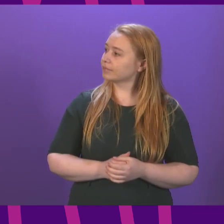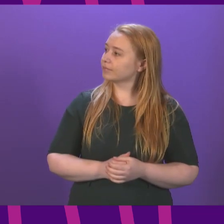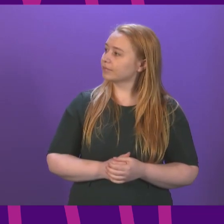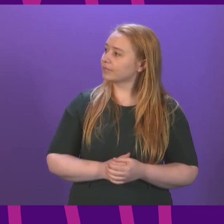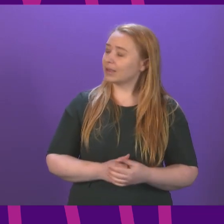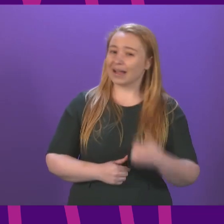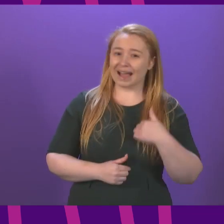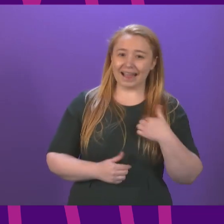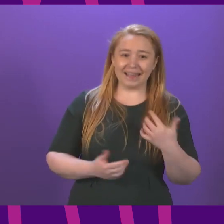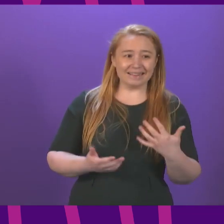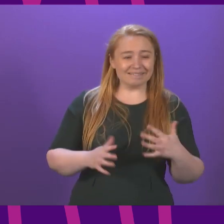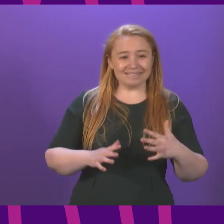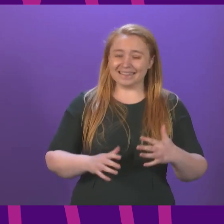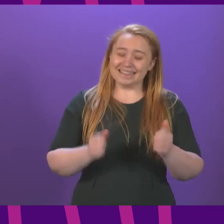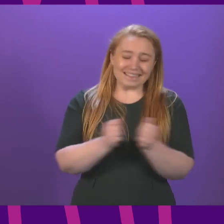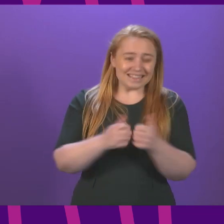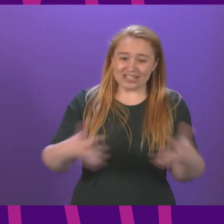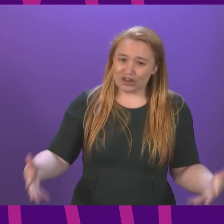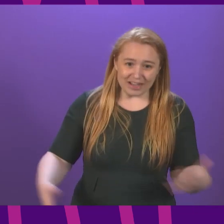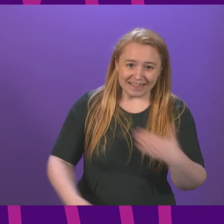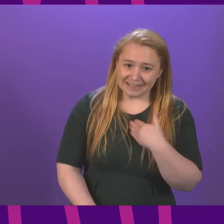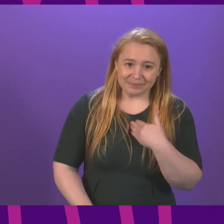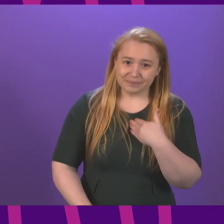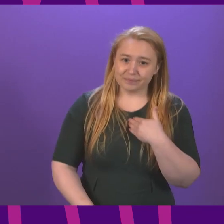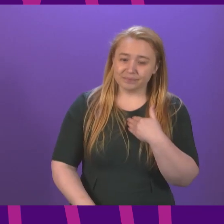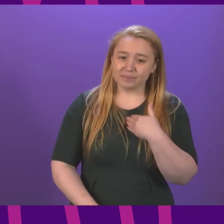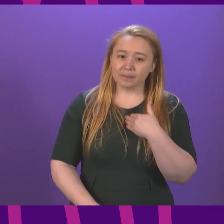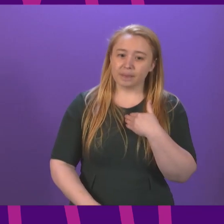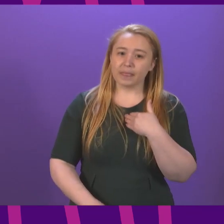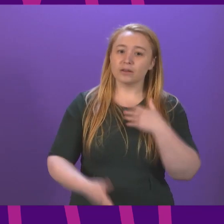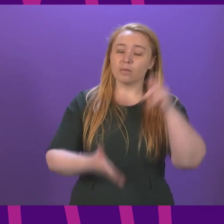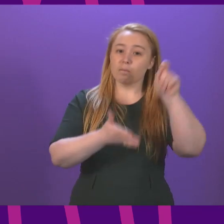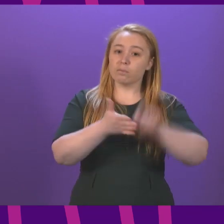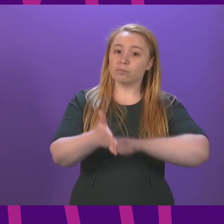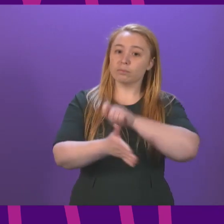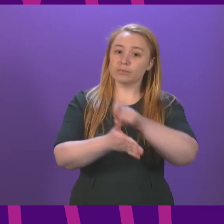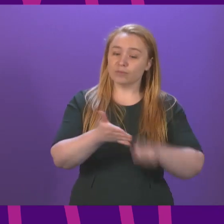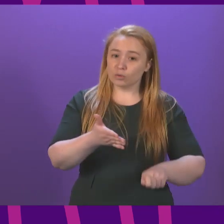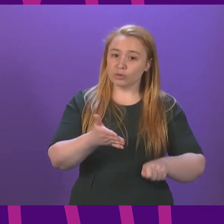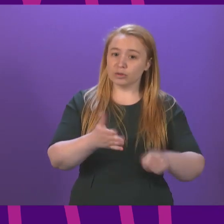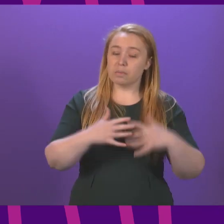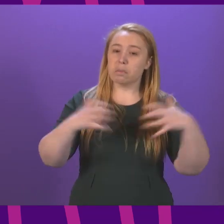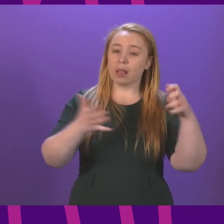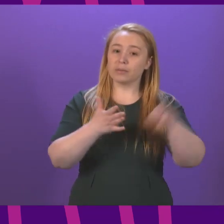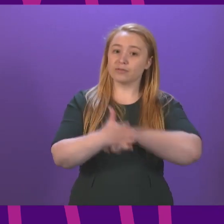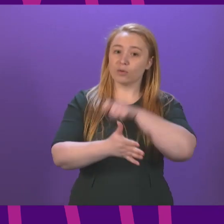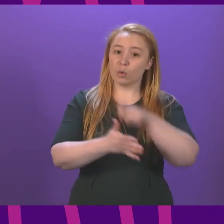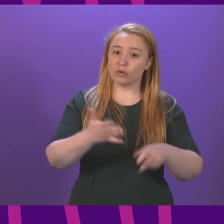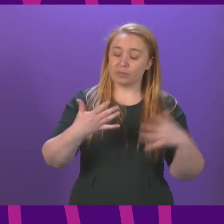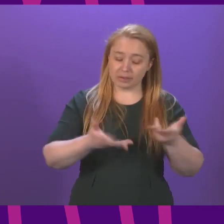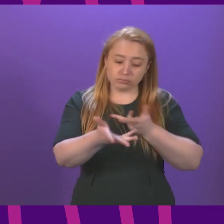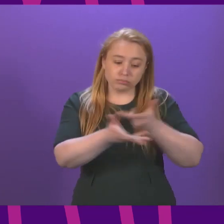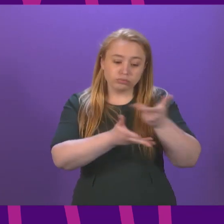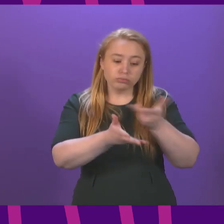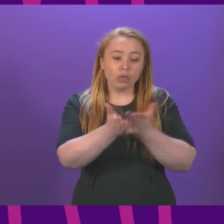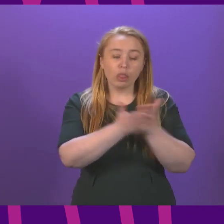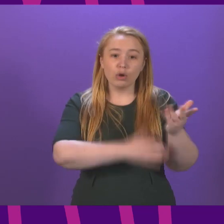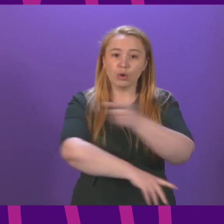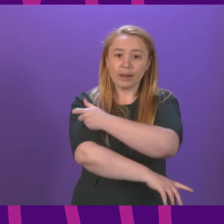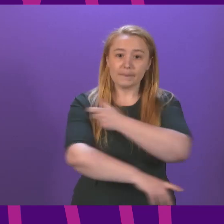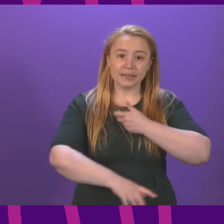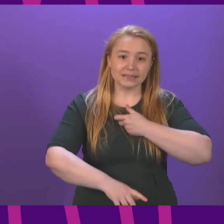agree to disagree with Willie Rennie. After the parliamentary votes, the Deputy First Minister had a process of discussion with the committee, which actually